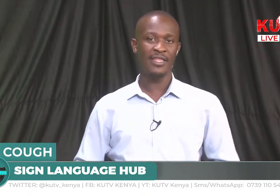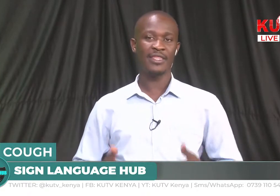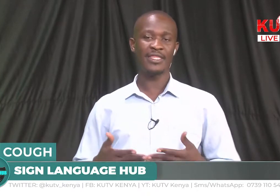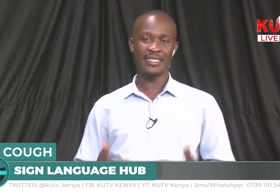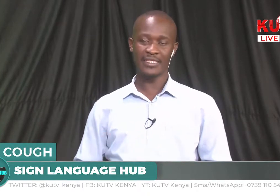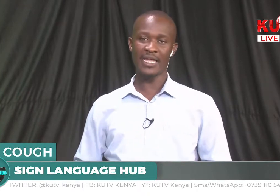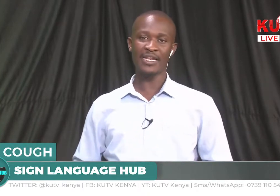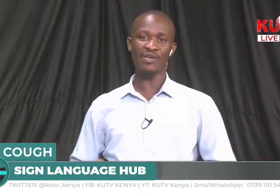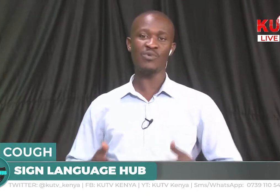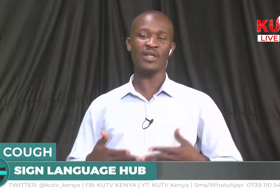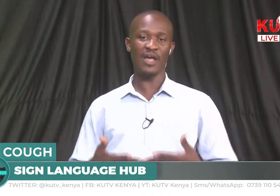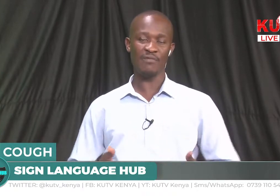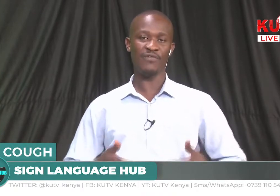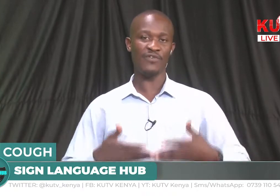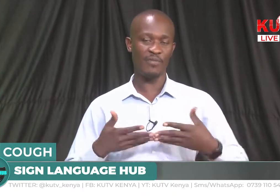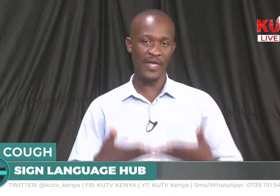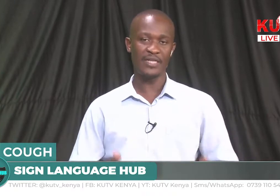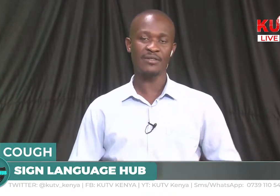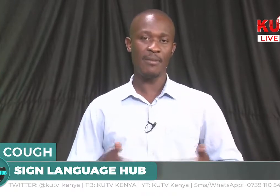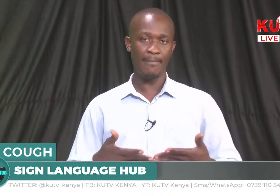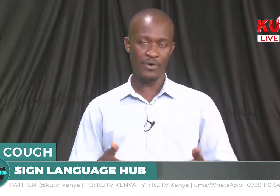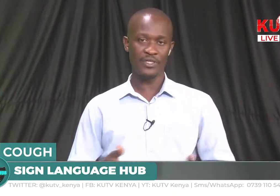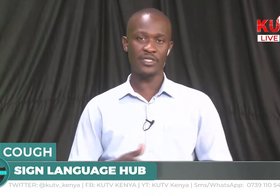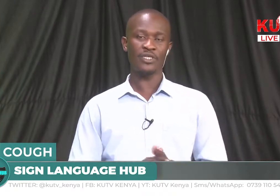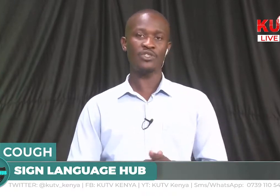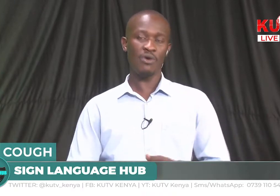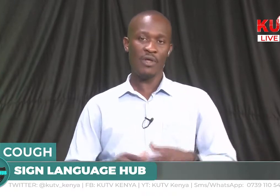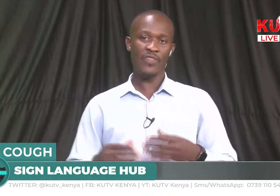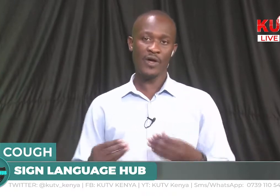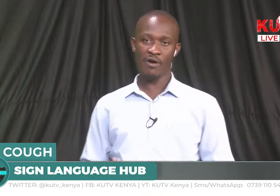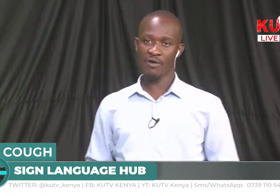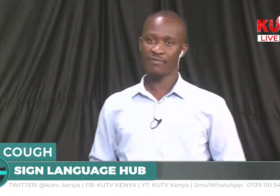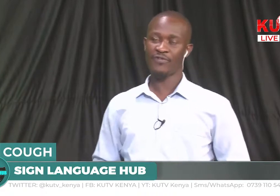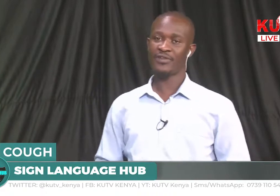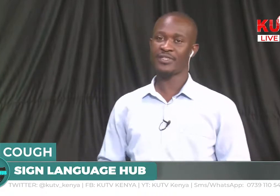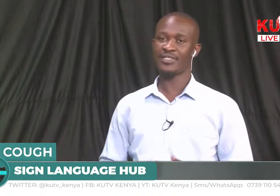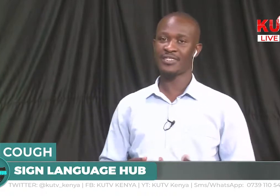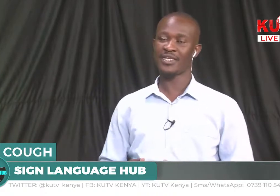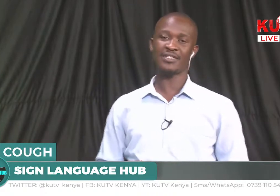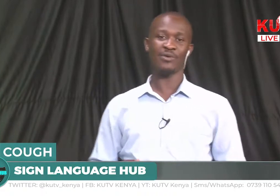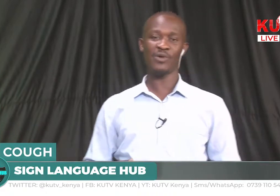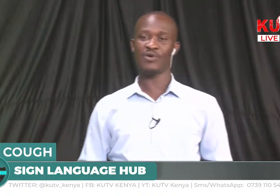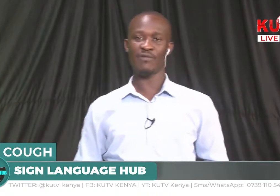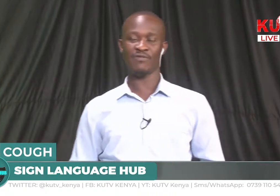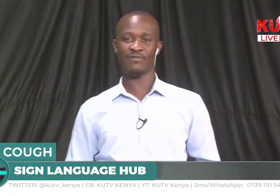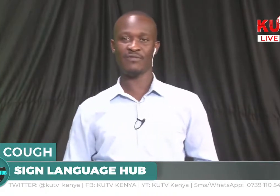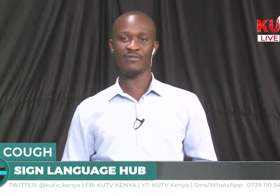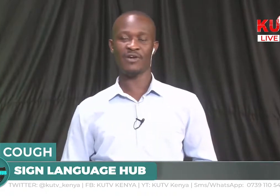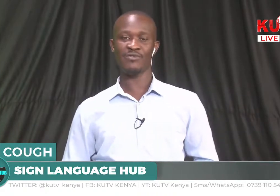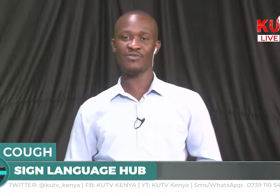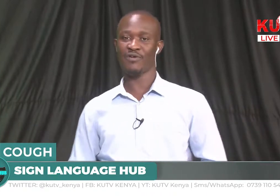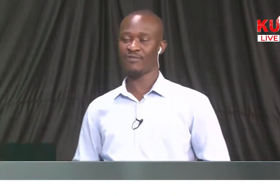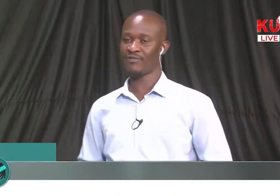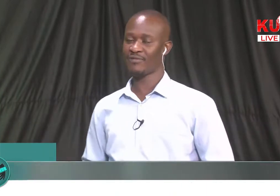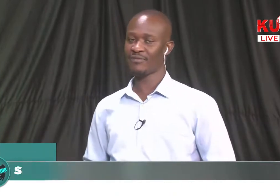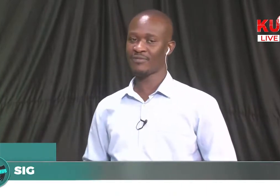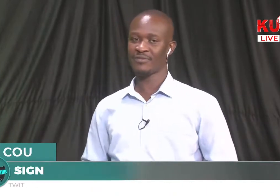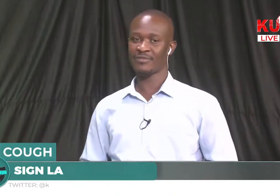the sign name will come from that point. So the cough is just the way we cough. How do we cough? So it